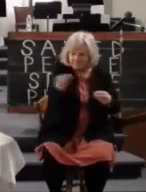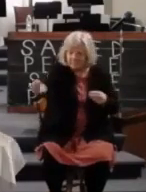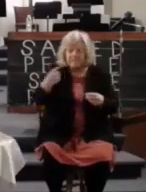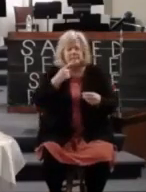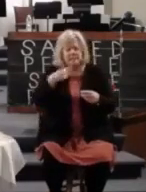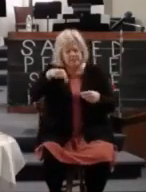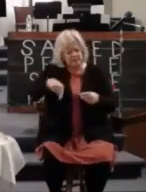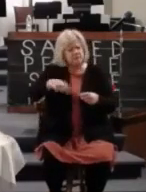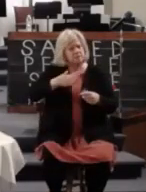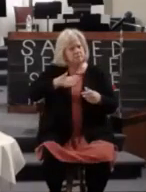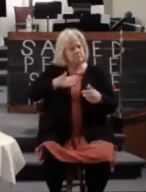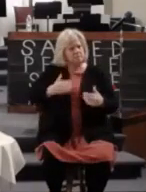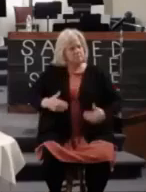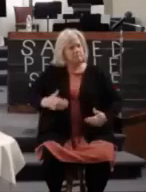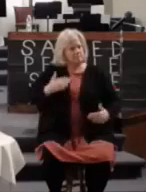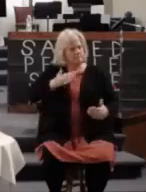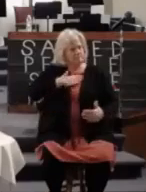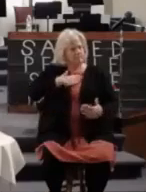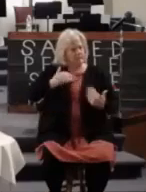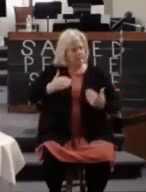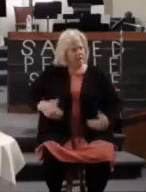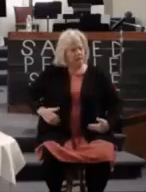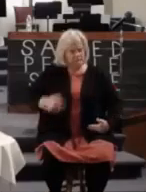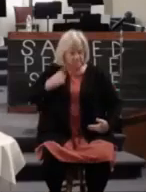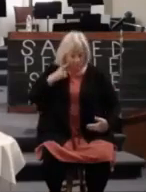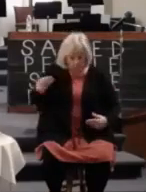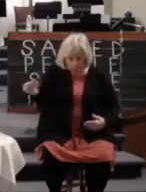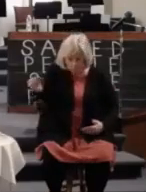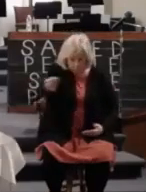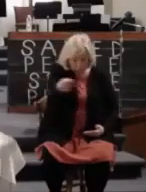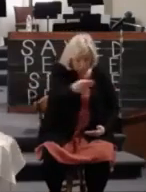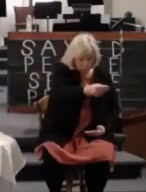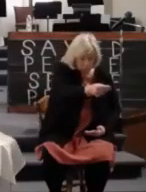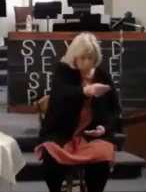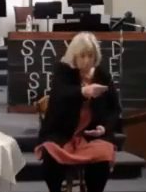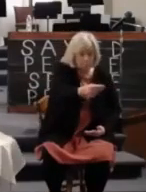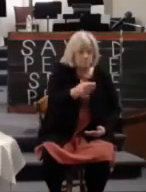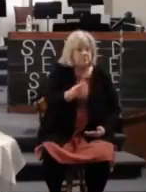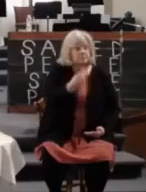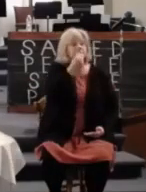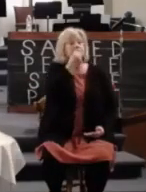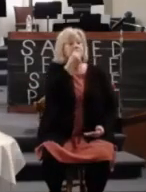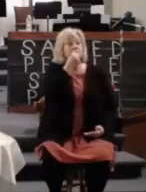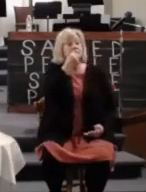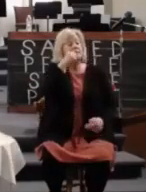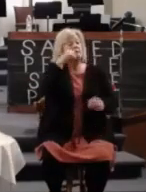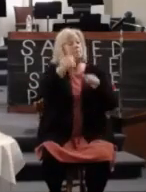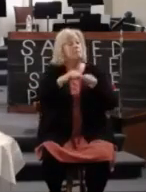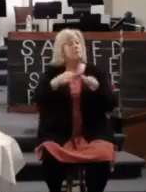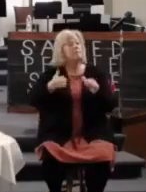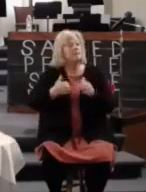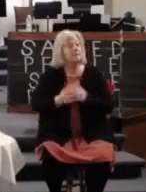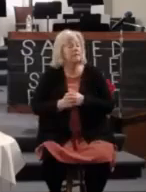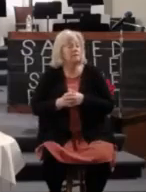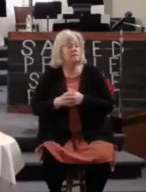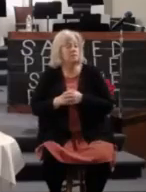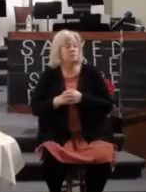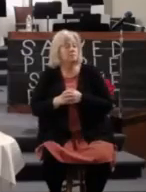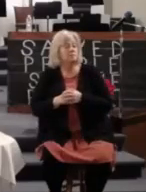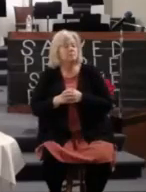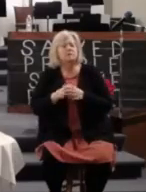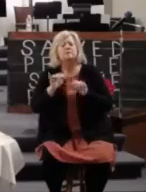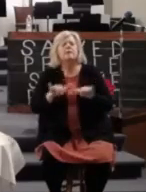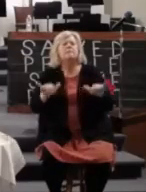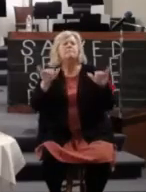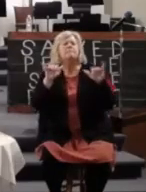my body, which is for you. Do this in remembrance of me." In the same